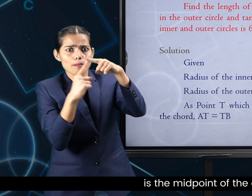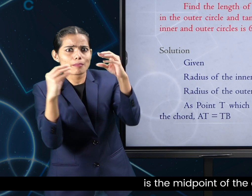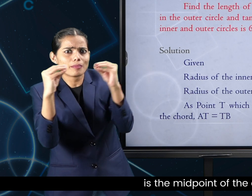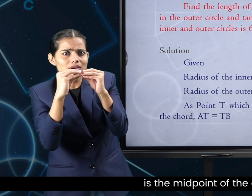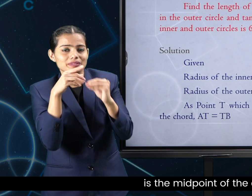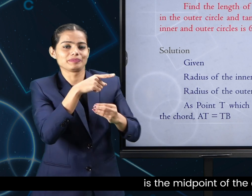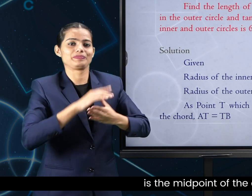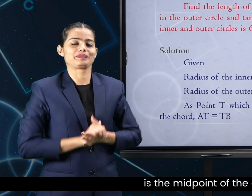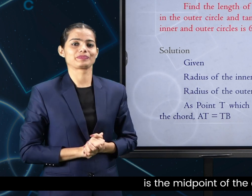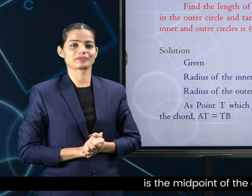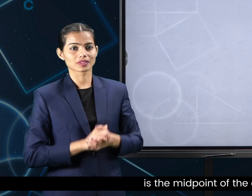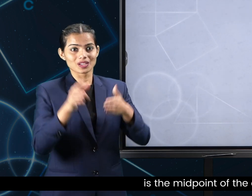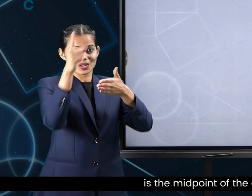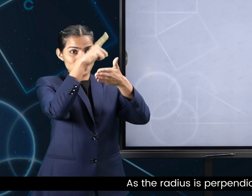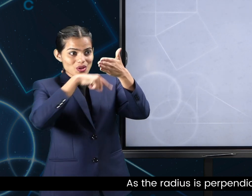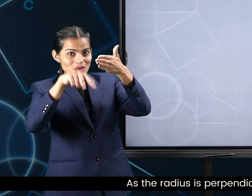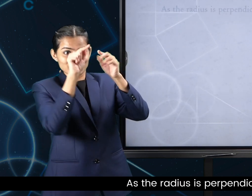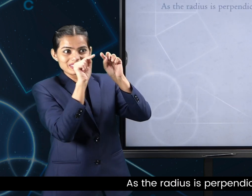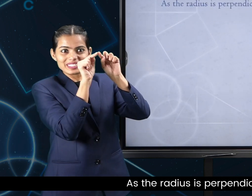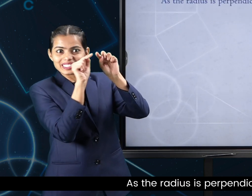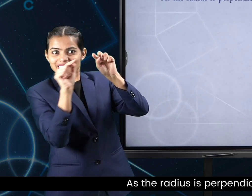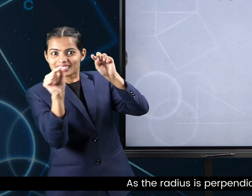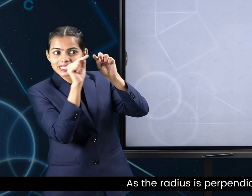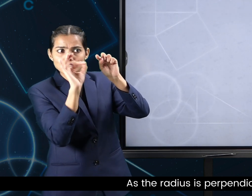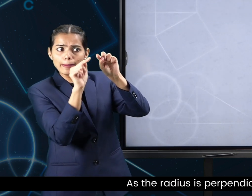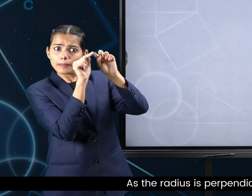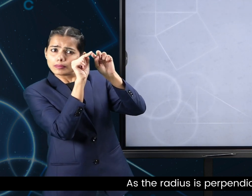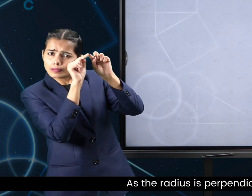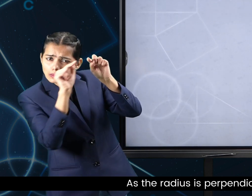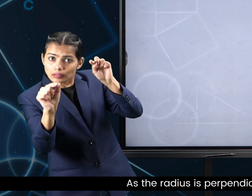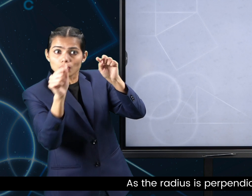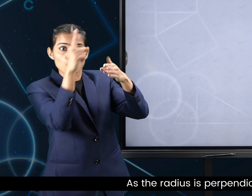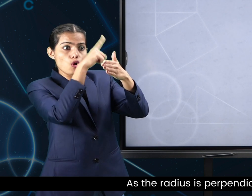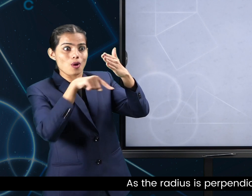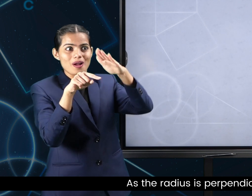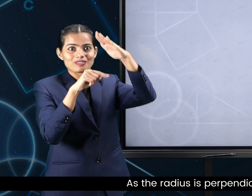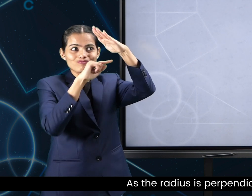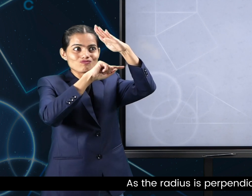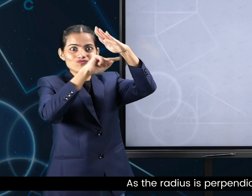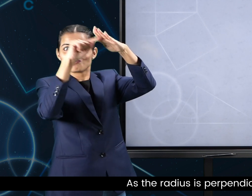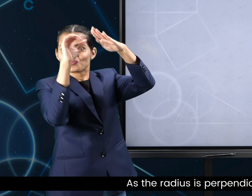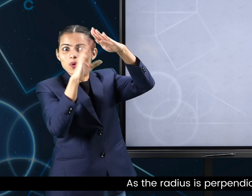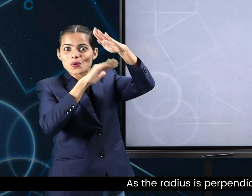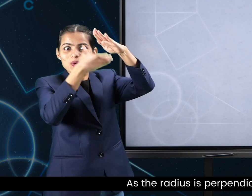TB, as the radius is perpendicular to the tangent.